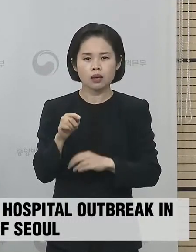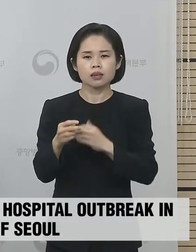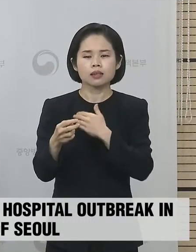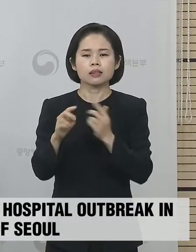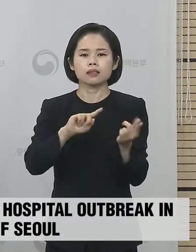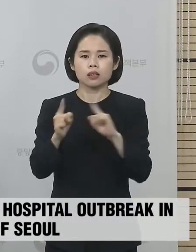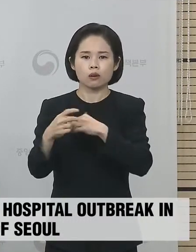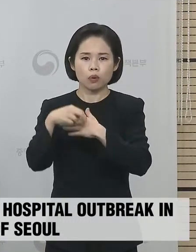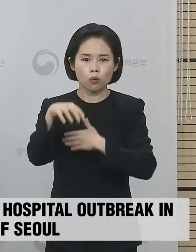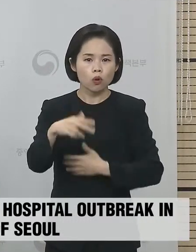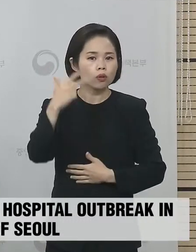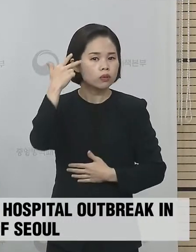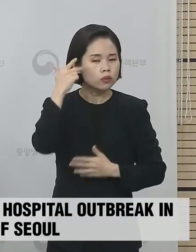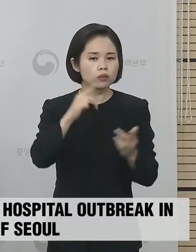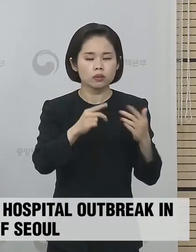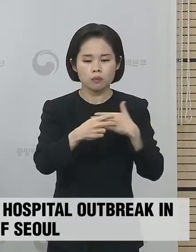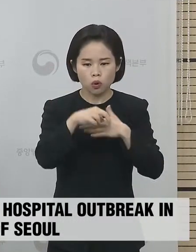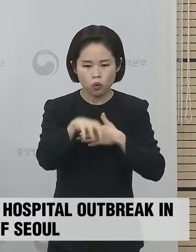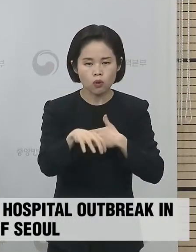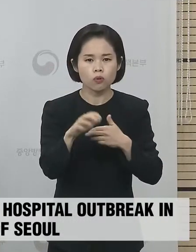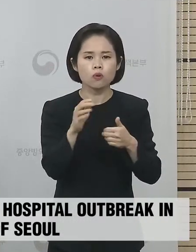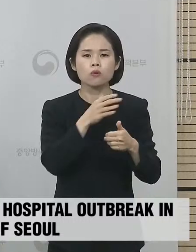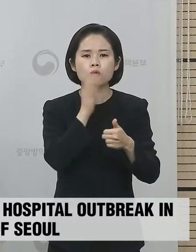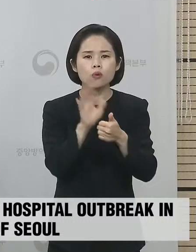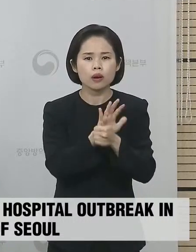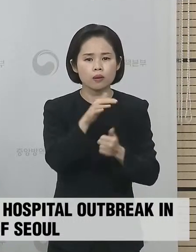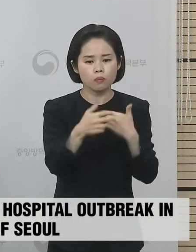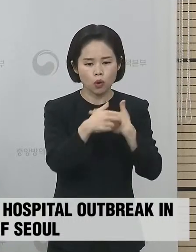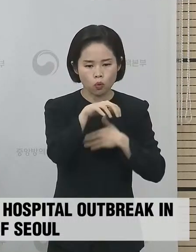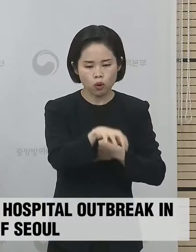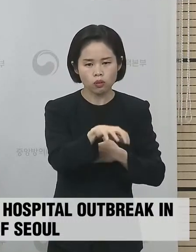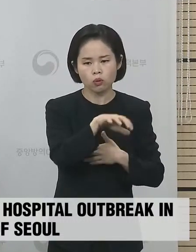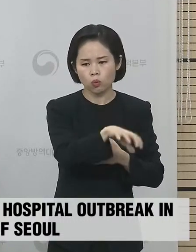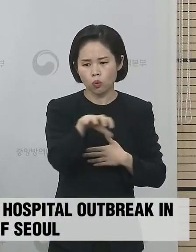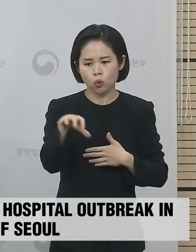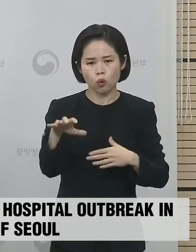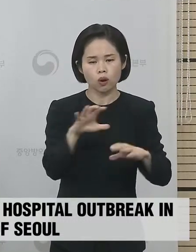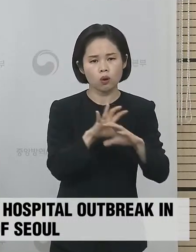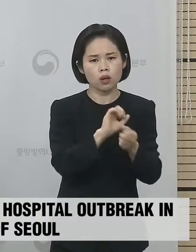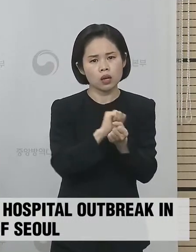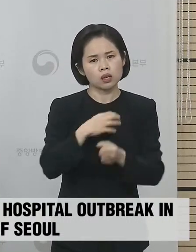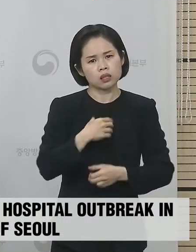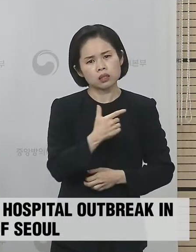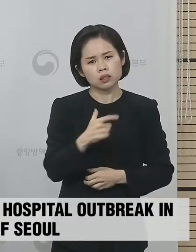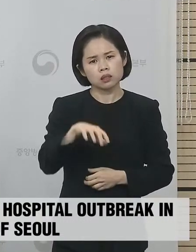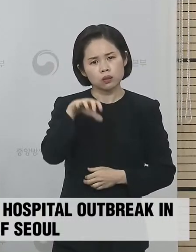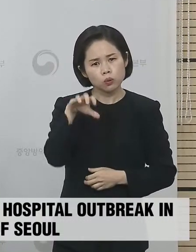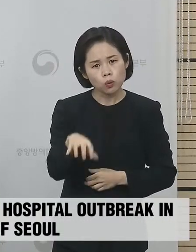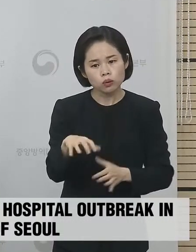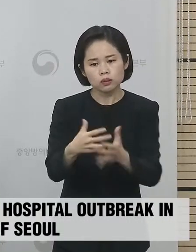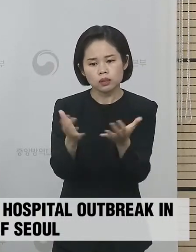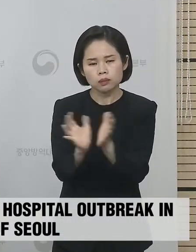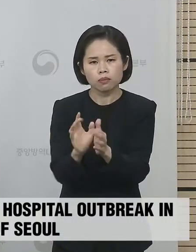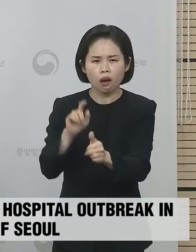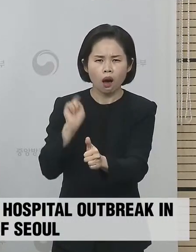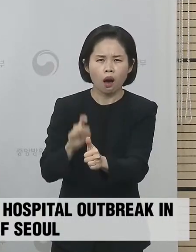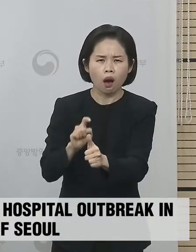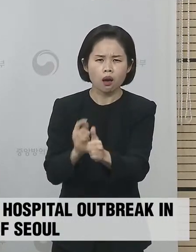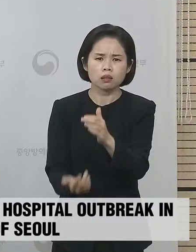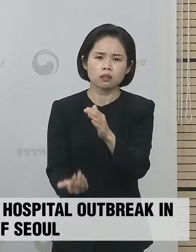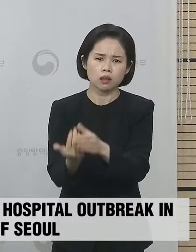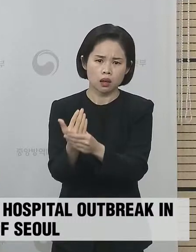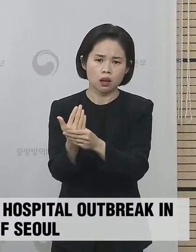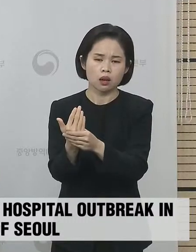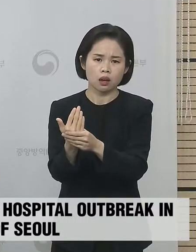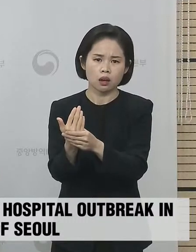recently the COVID-19 is spreading fast among venues like nursing hospitals, nursing homes, and mental